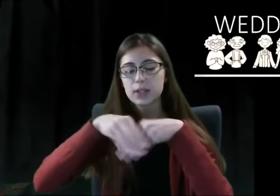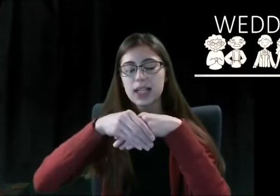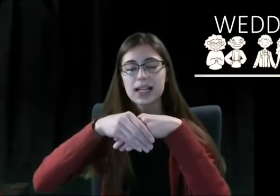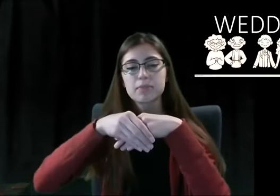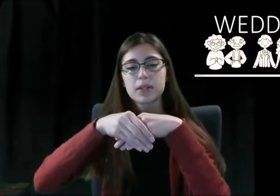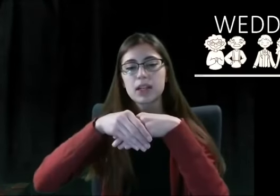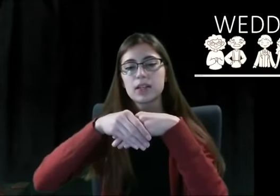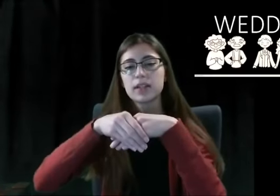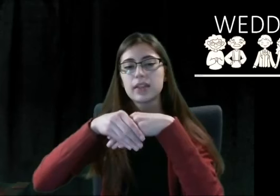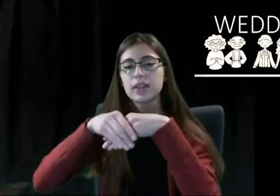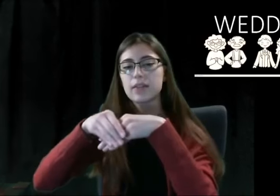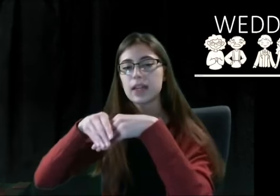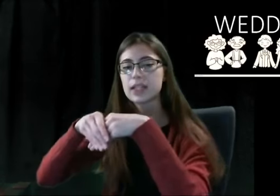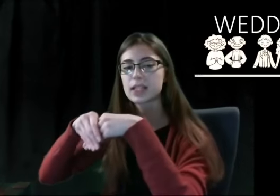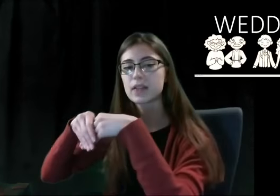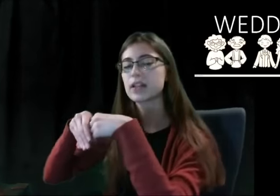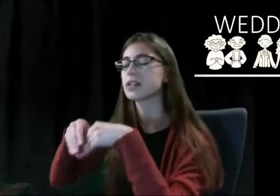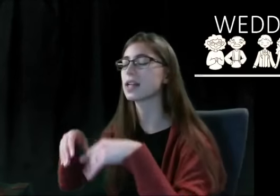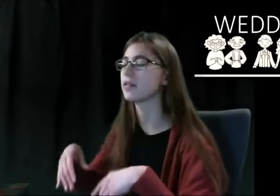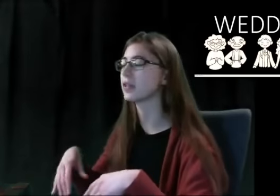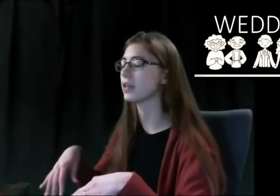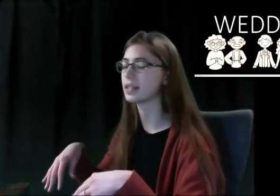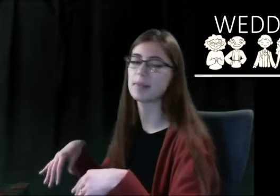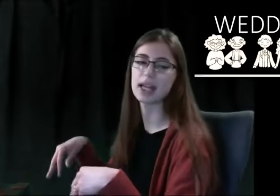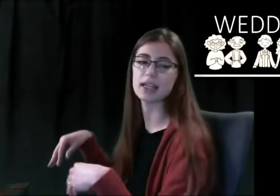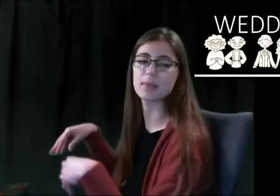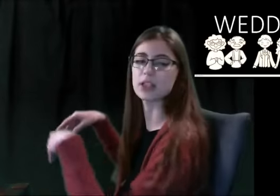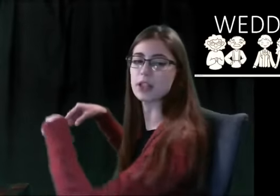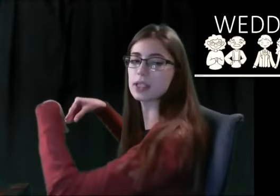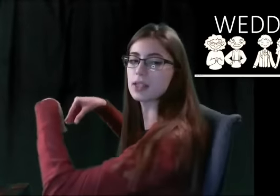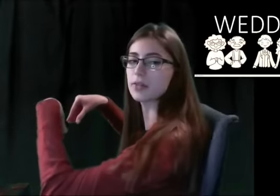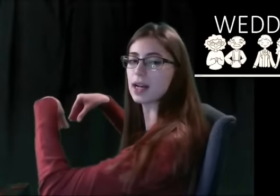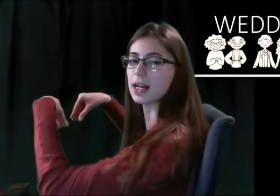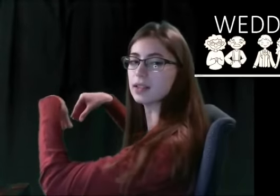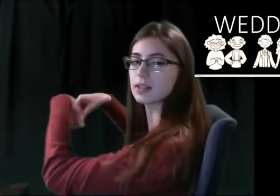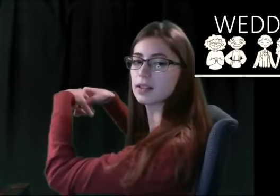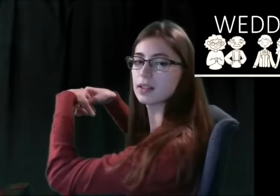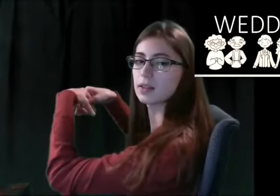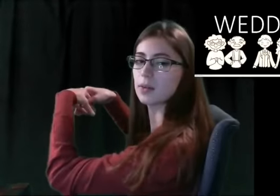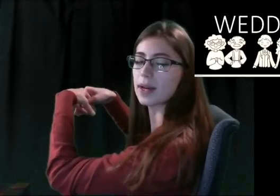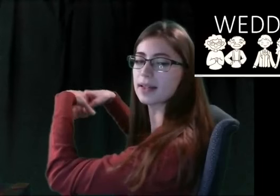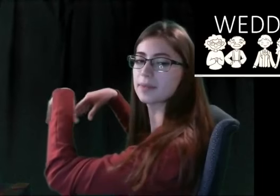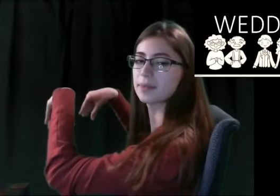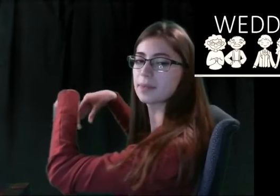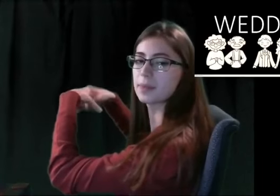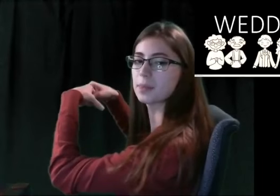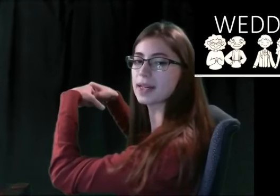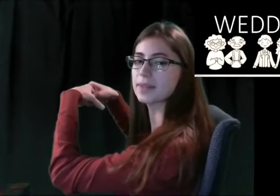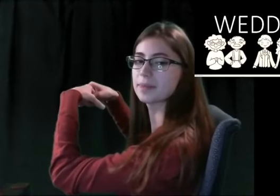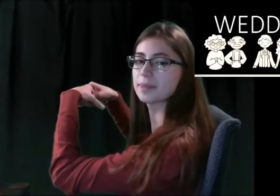clasp the index fingers of your non-dominant hand. I'm going to show it to you from behind. Wedding. Wedding.